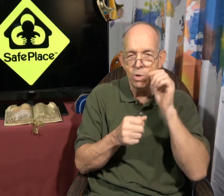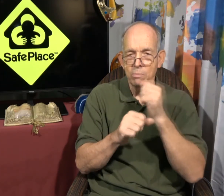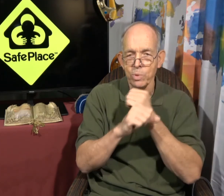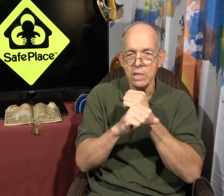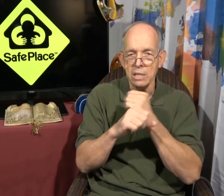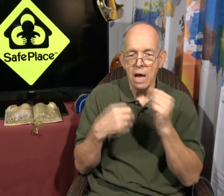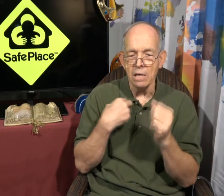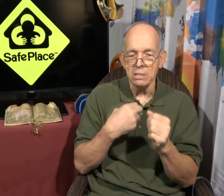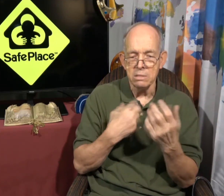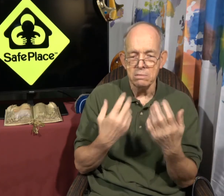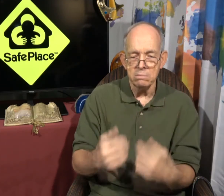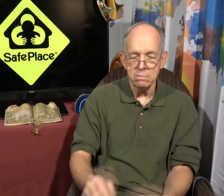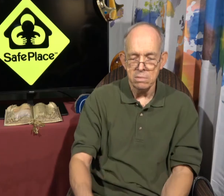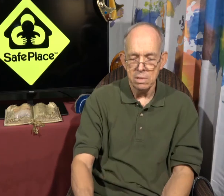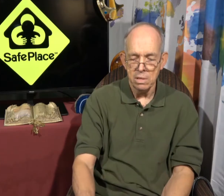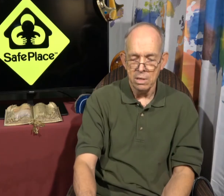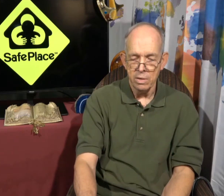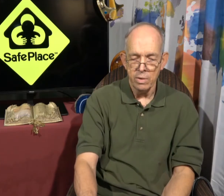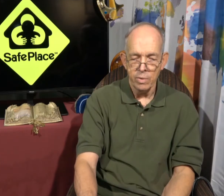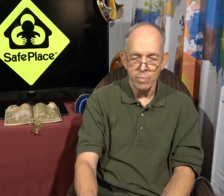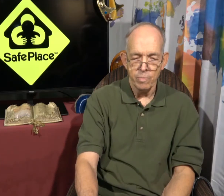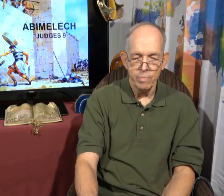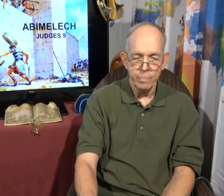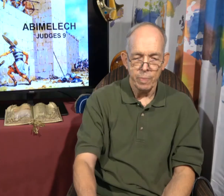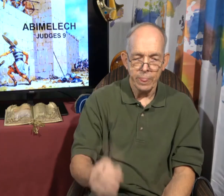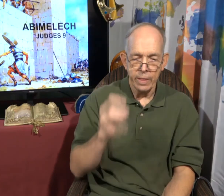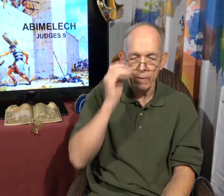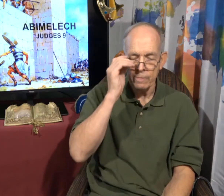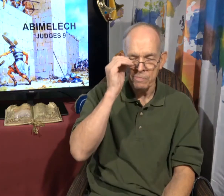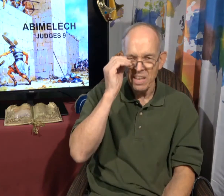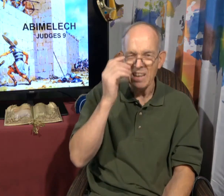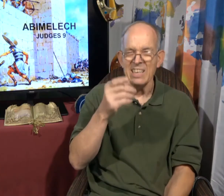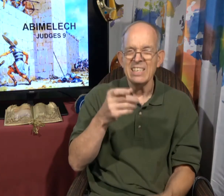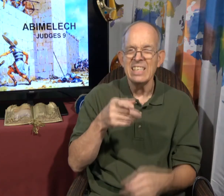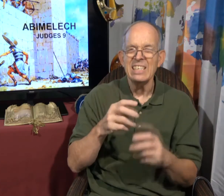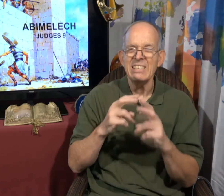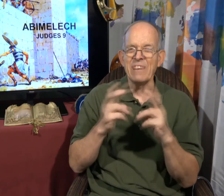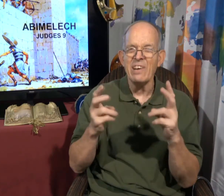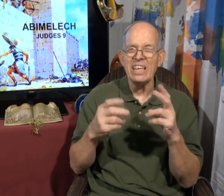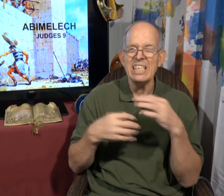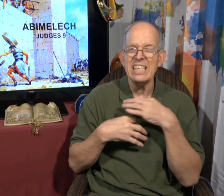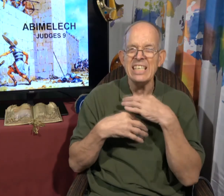to the Lord. I even protect us.